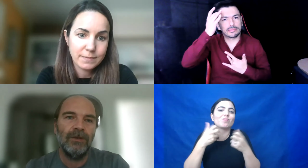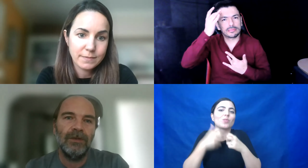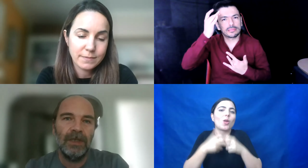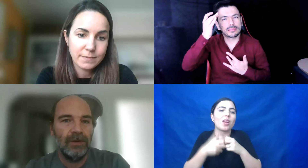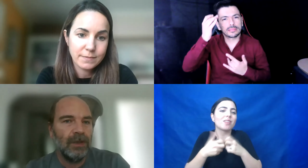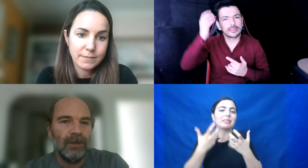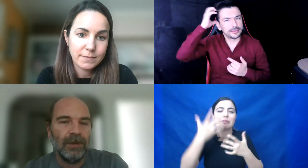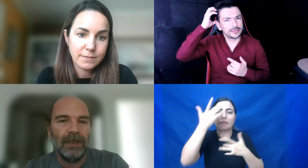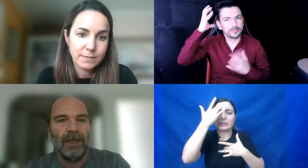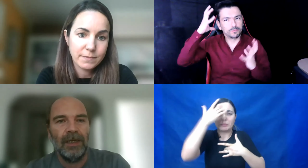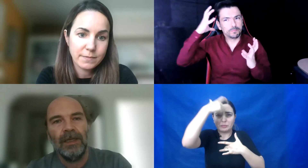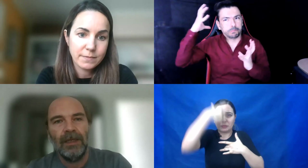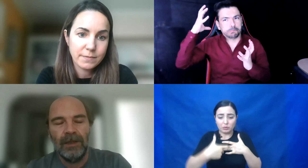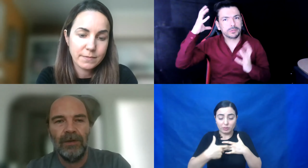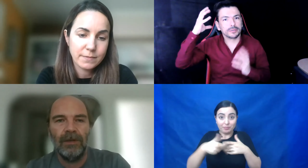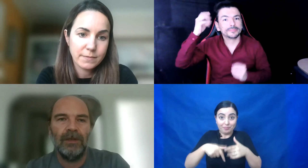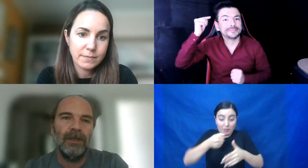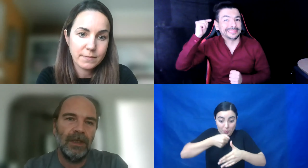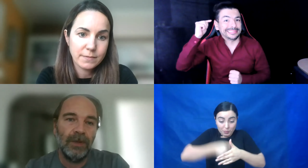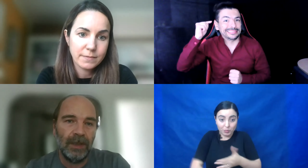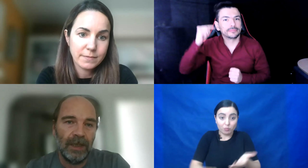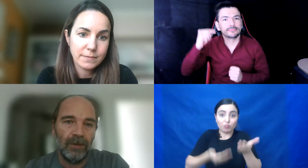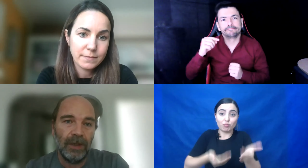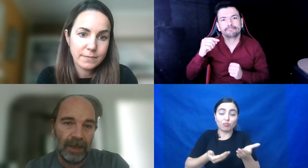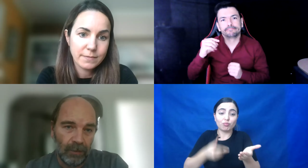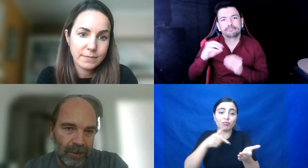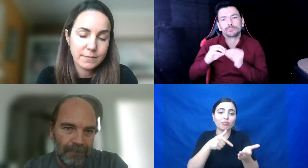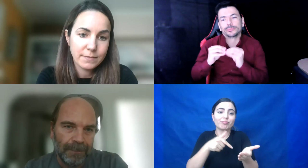an example, hydrocephaly